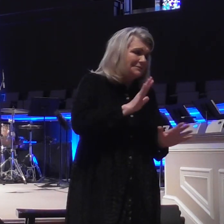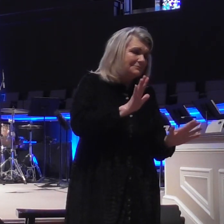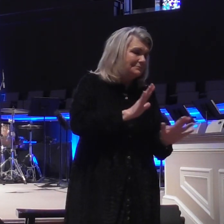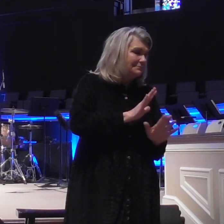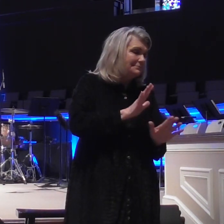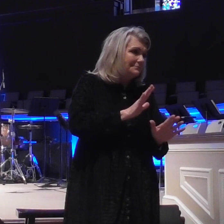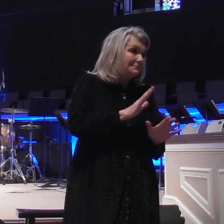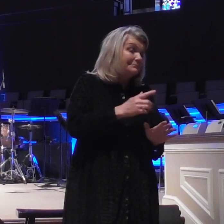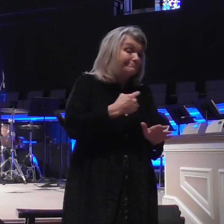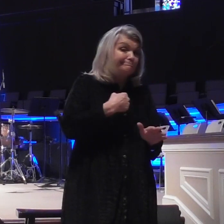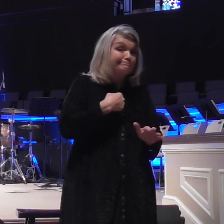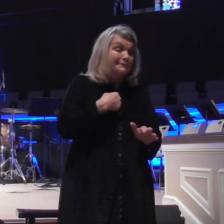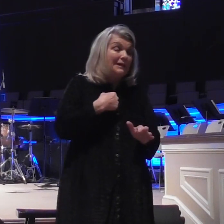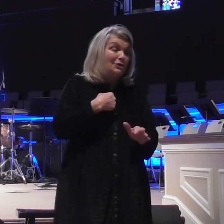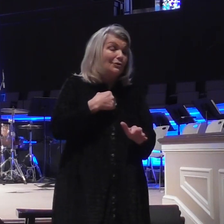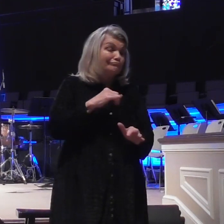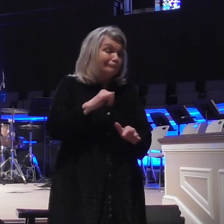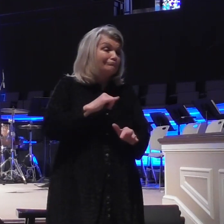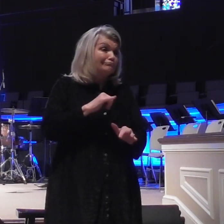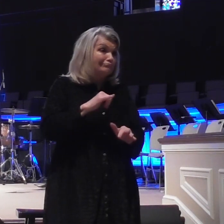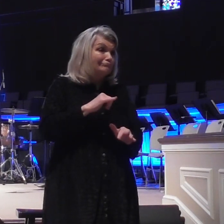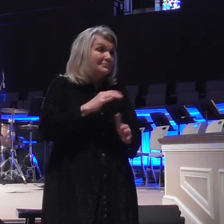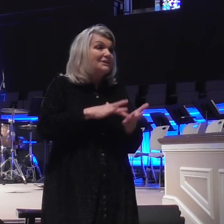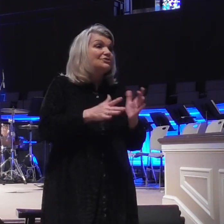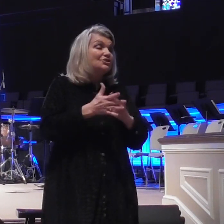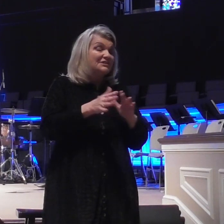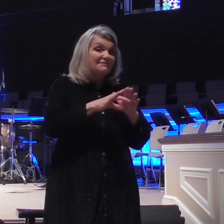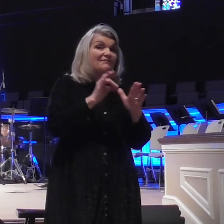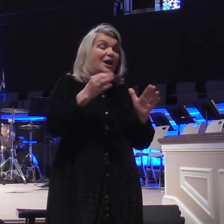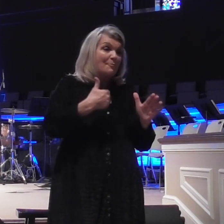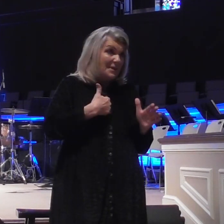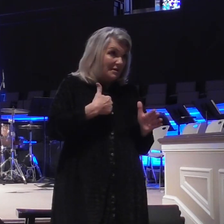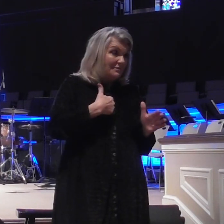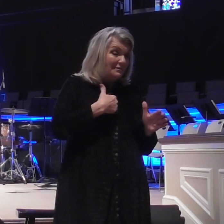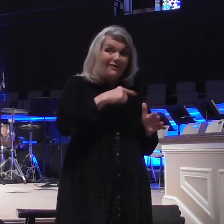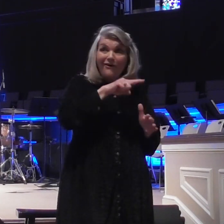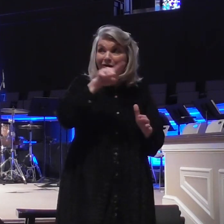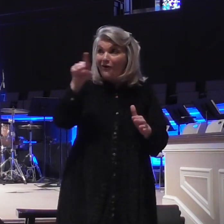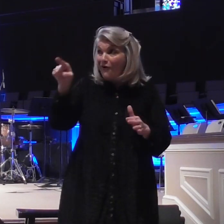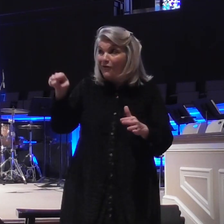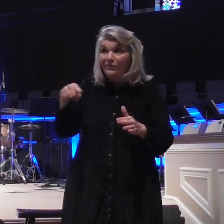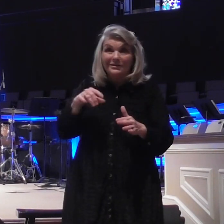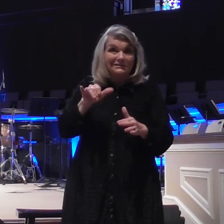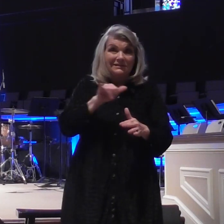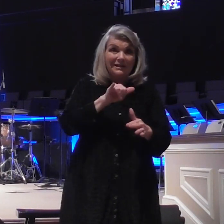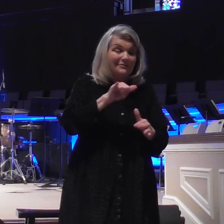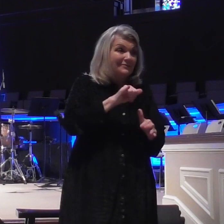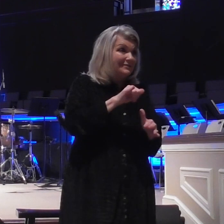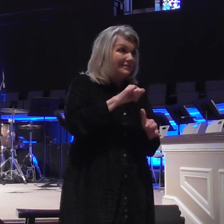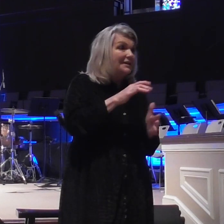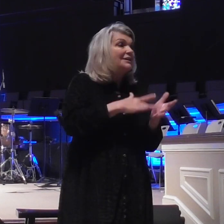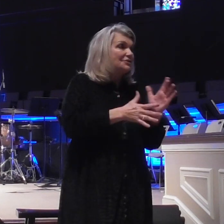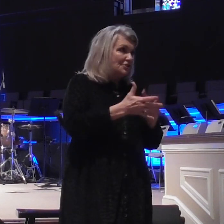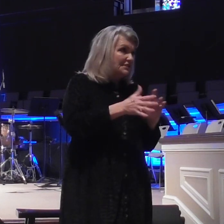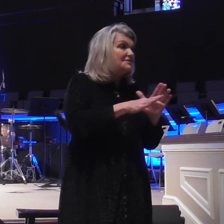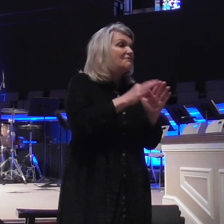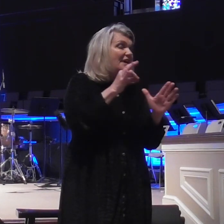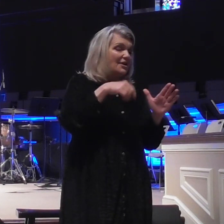so was I, and Jesus found me. So were all of us, and Jesus found us.